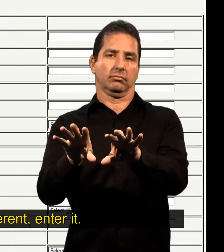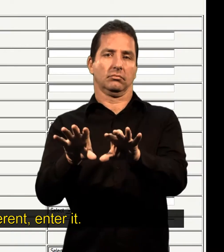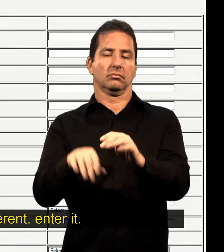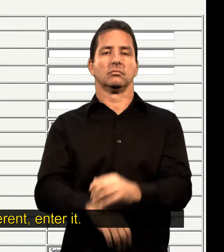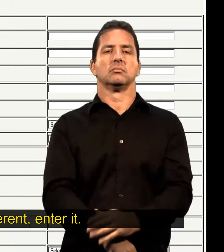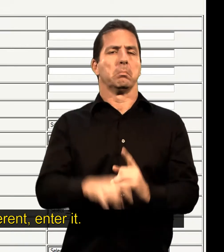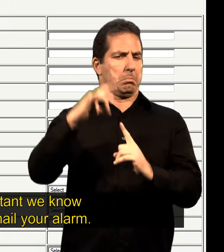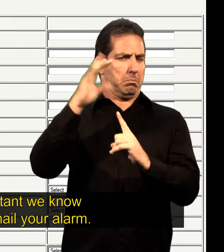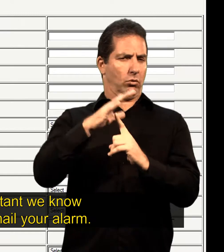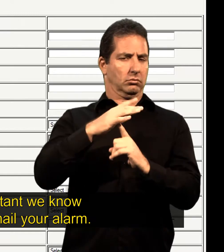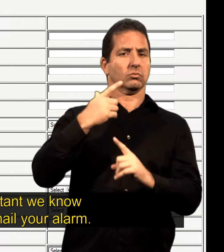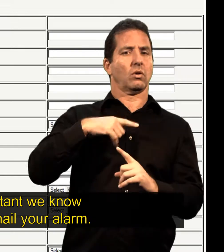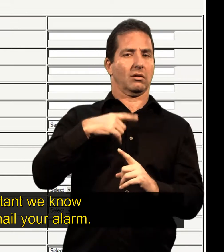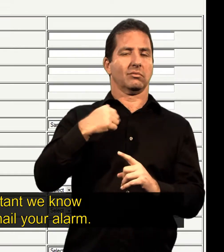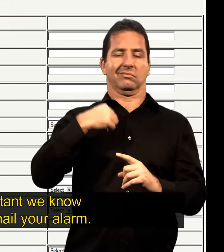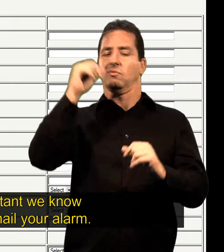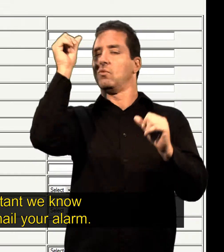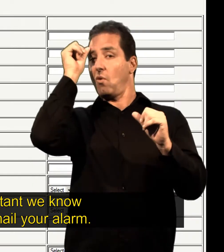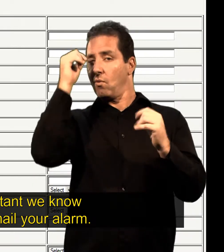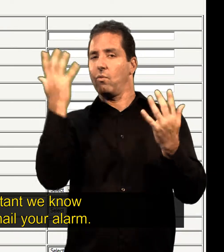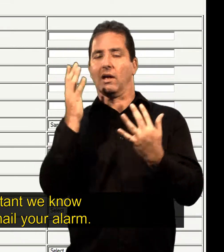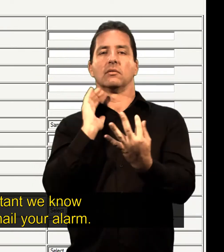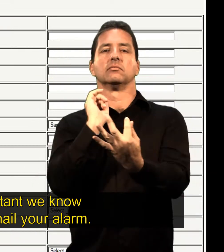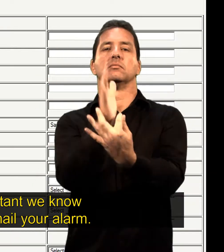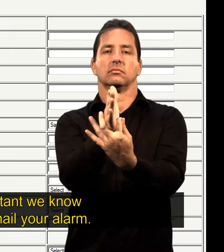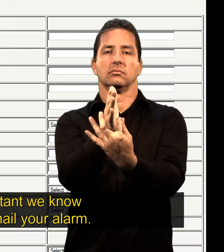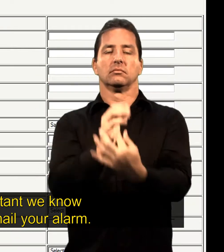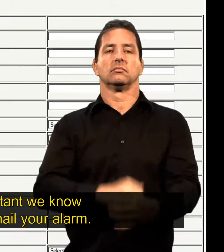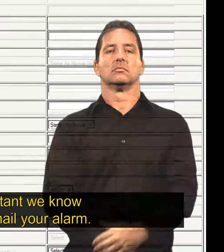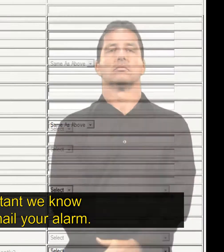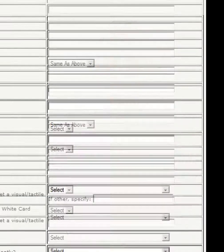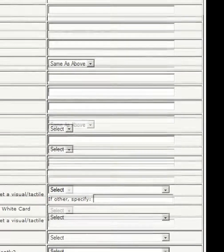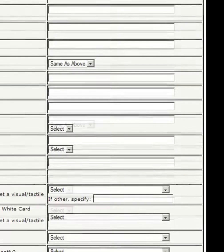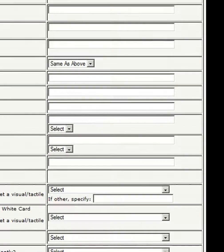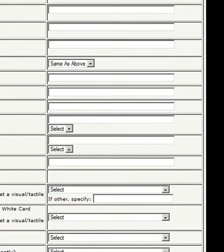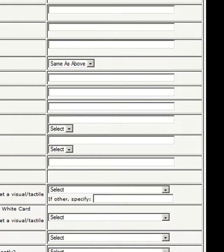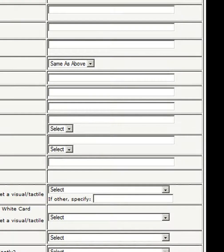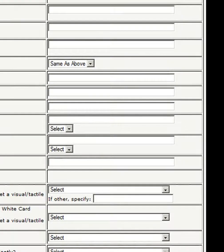enter it. It's important we know where to mail your alarm.